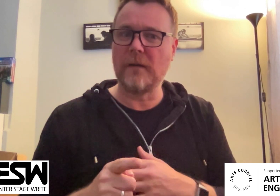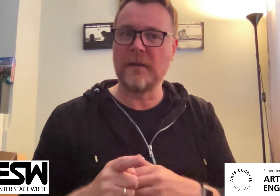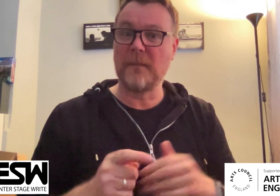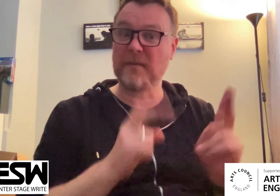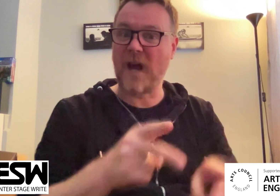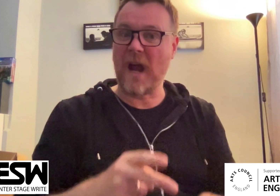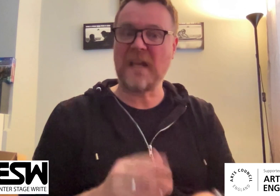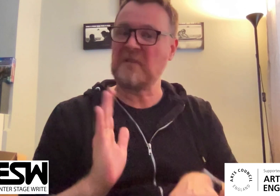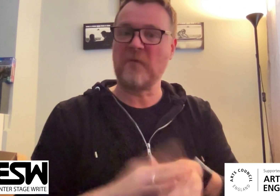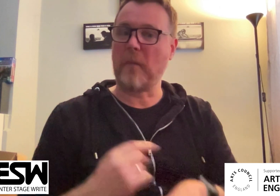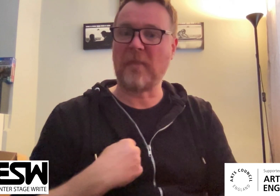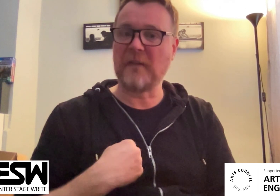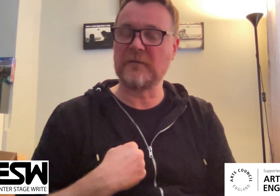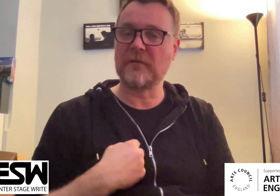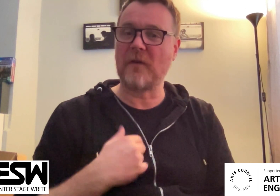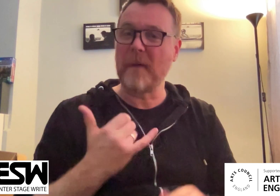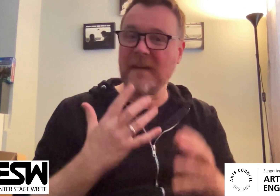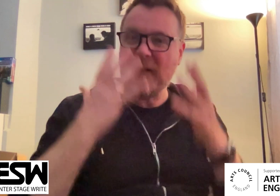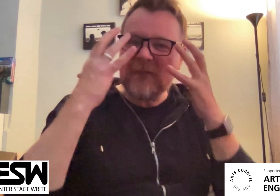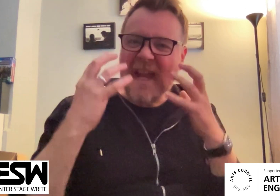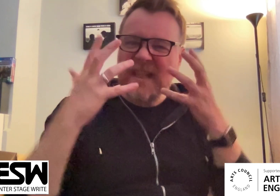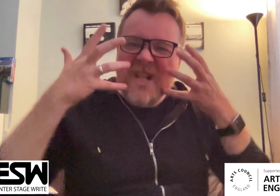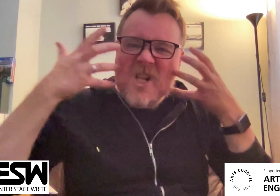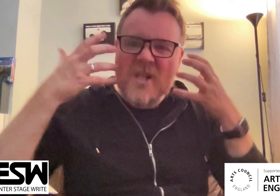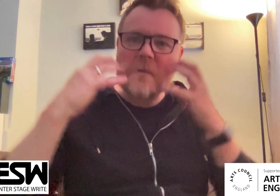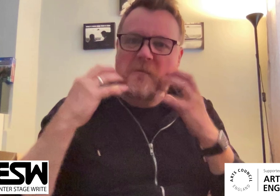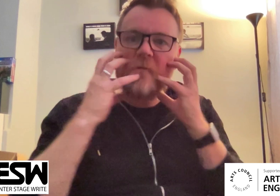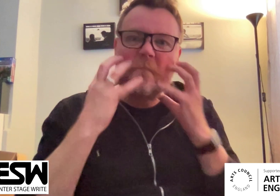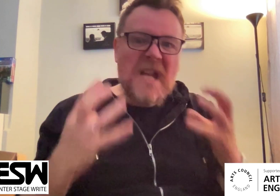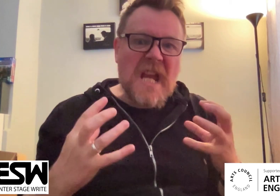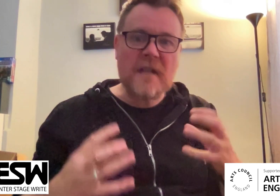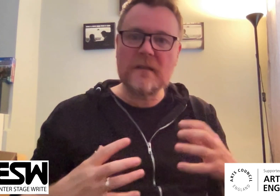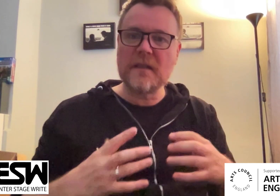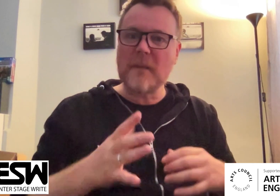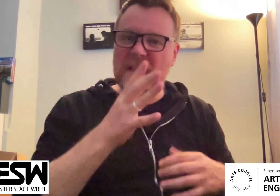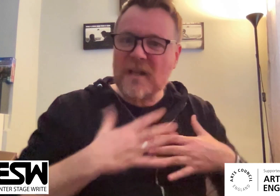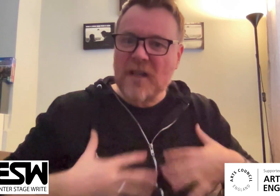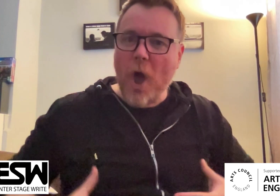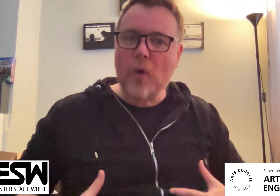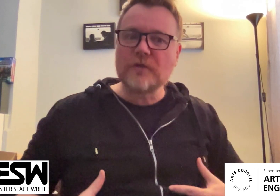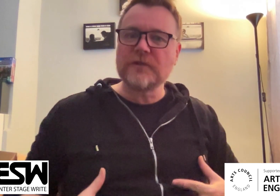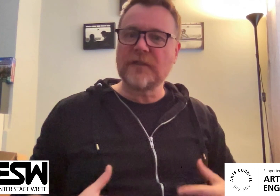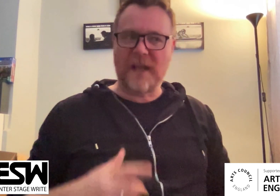And how do you see that? How do you know these things about him? Because maybe he walks into a bar and he has a shootout with someone and beats some baddies up,